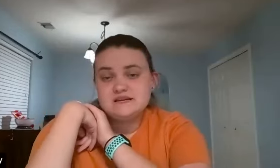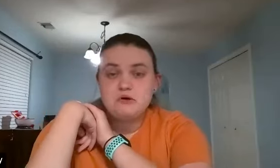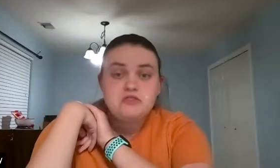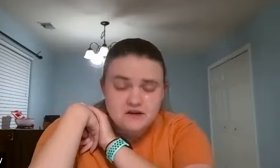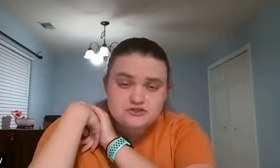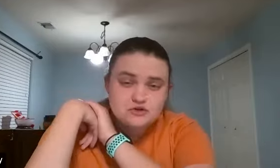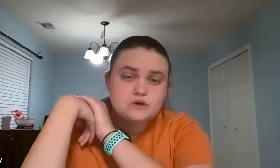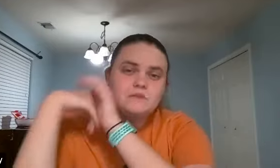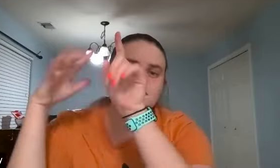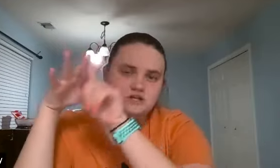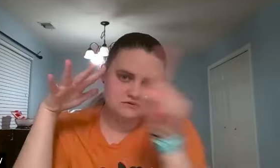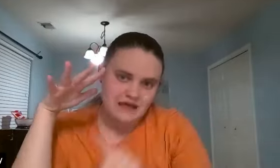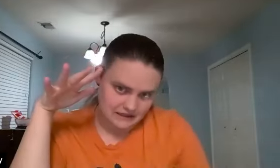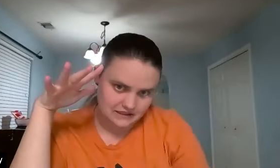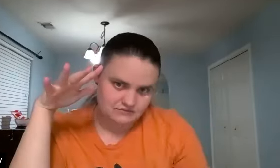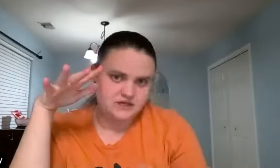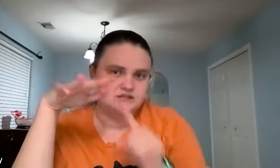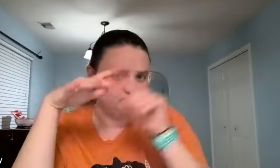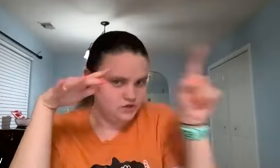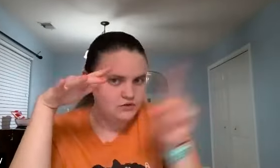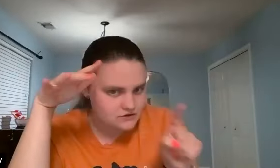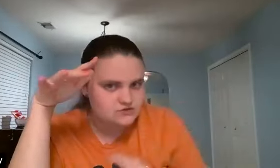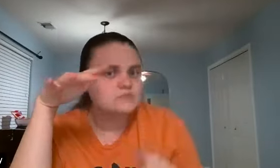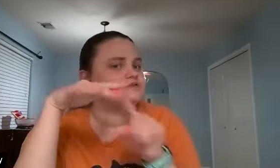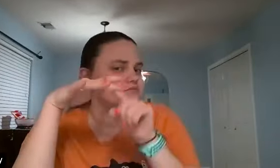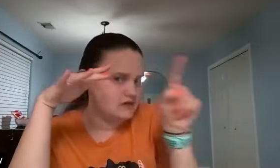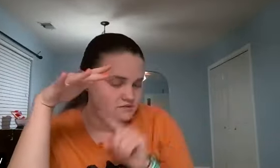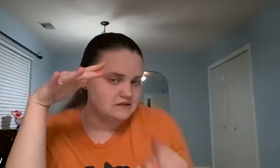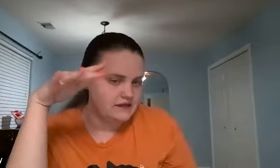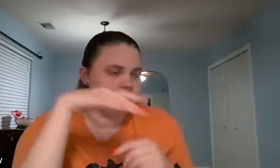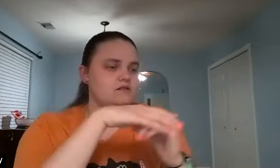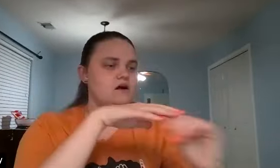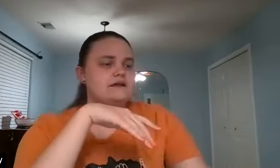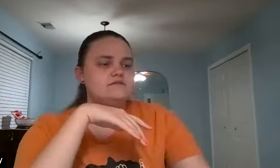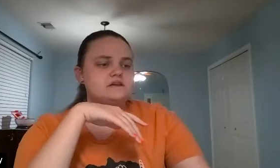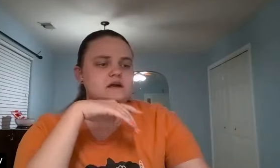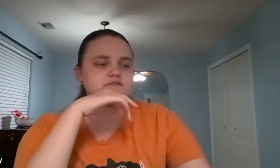example, thunderstorm, I'm going to do lightning because, you know, thunderstorms are connected with lightning a lot of the times.